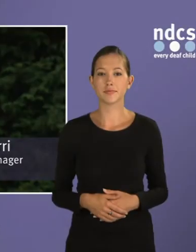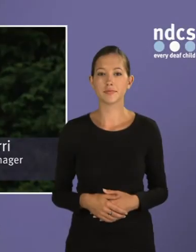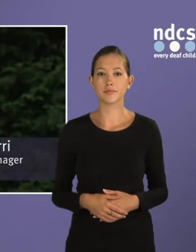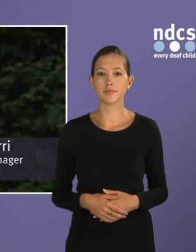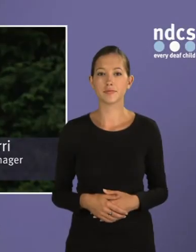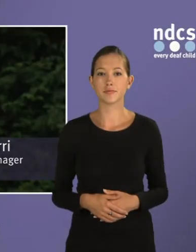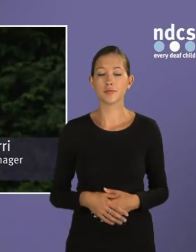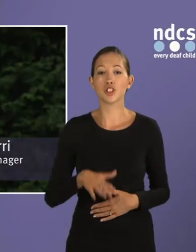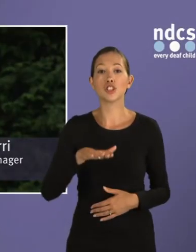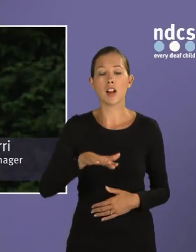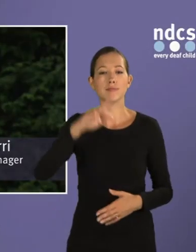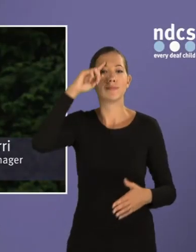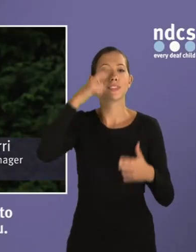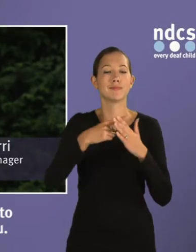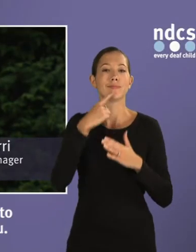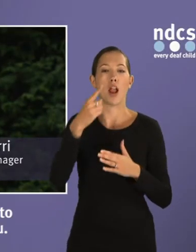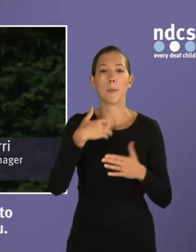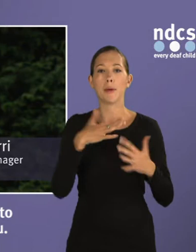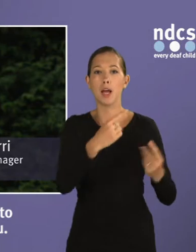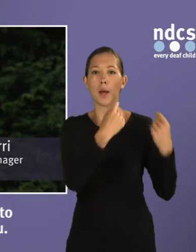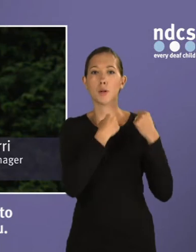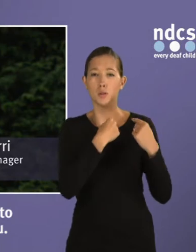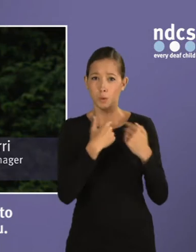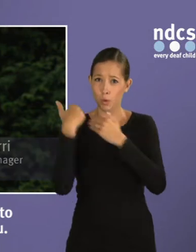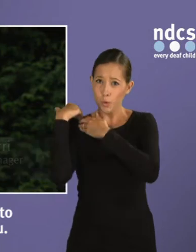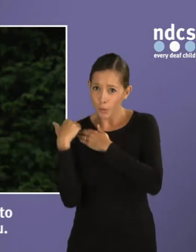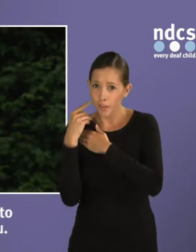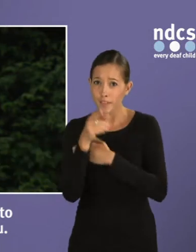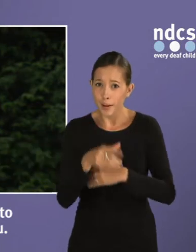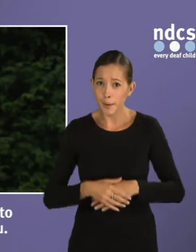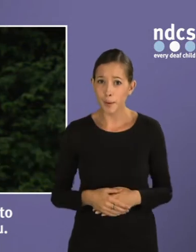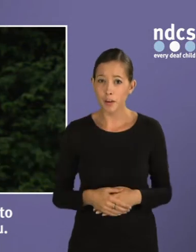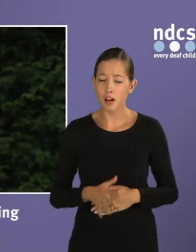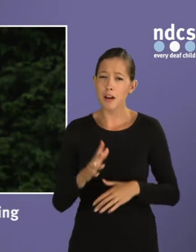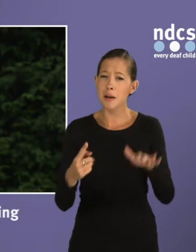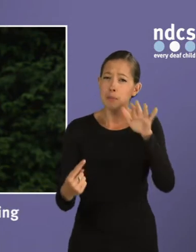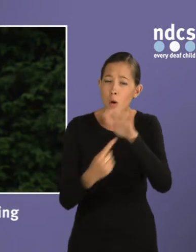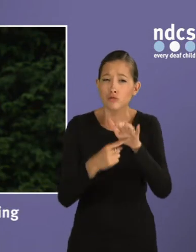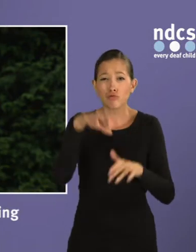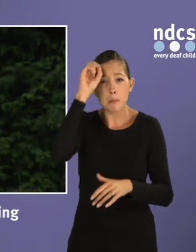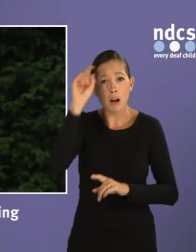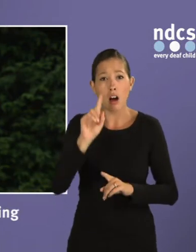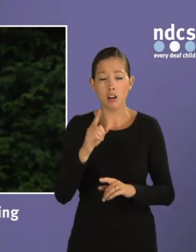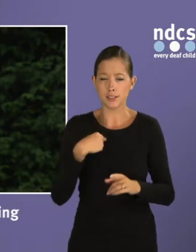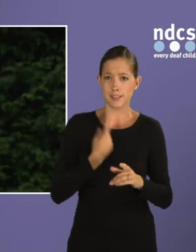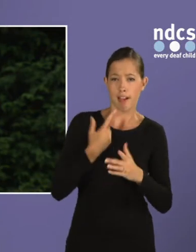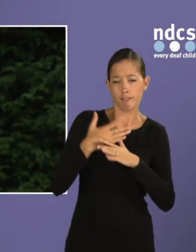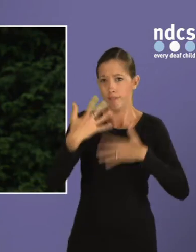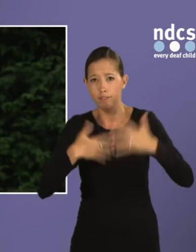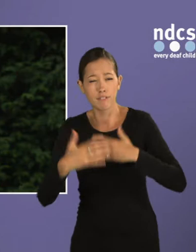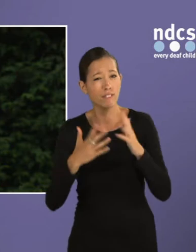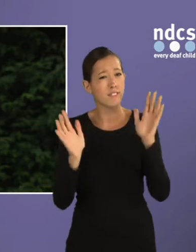It can feel like a huge responsibility if a child does decide to disclose abuse to you. The most important thing to remember